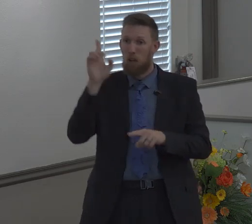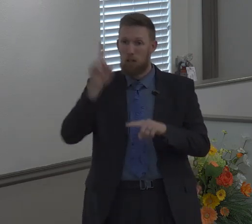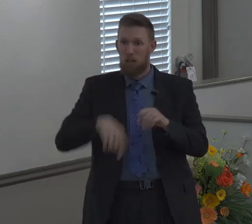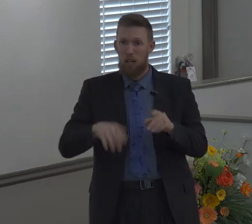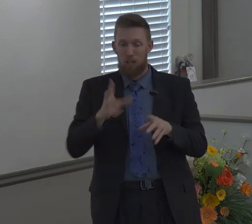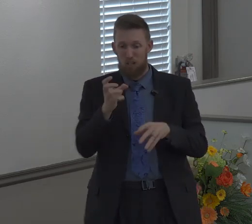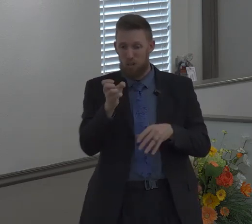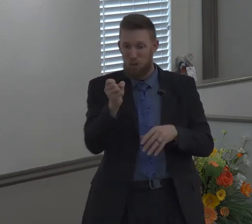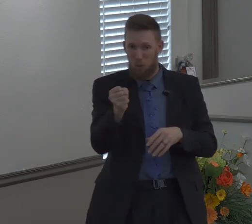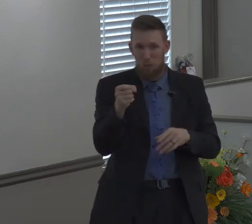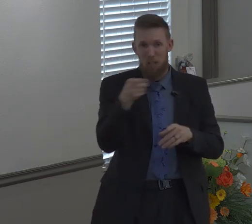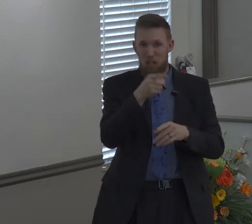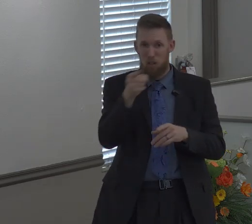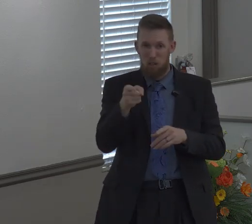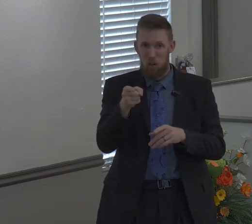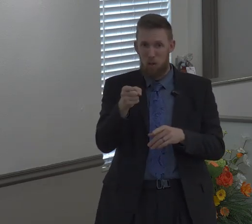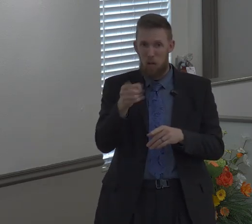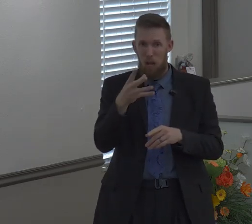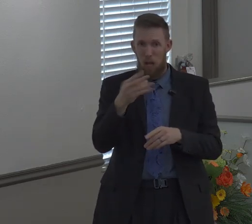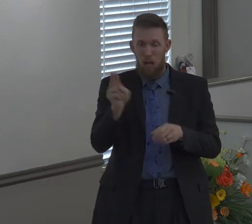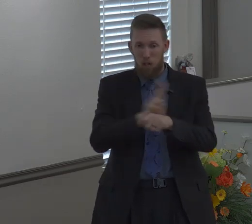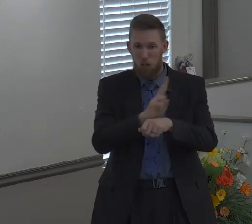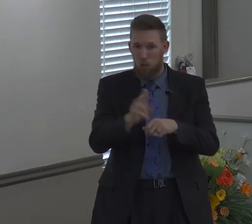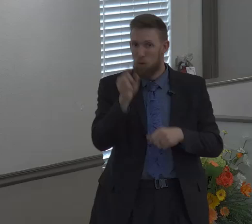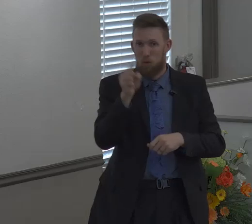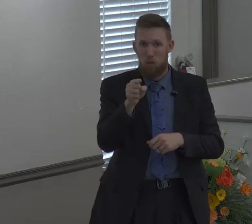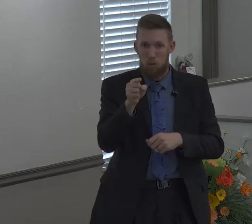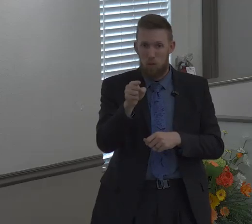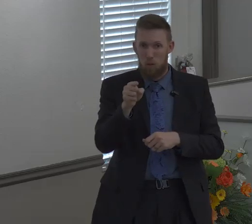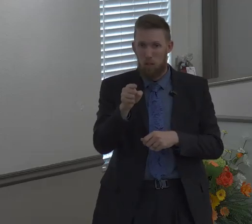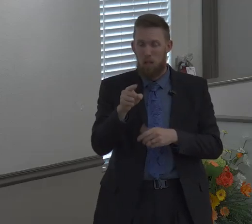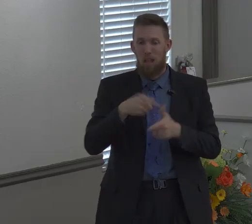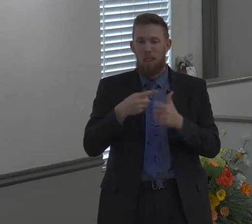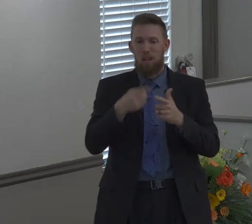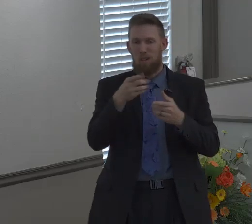Worthless. I'm not trying to offend you. I'm just saying.